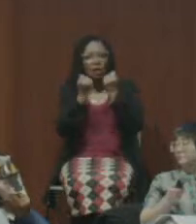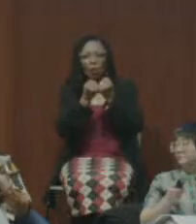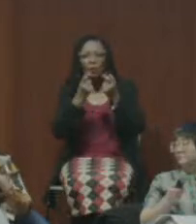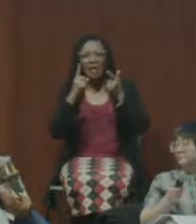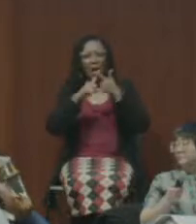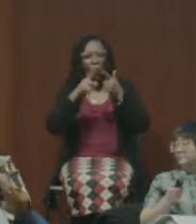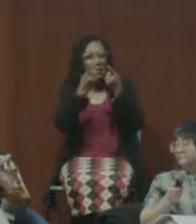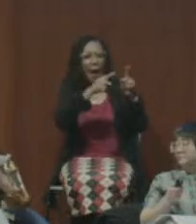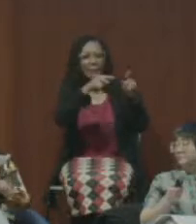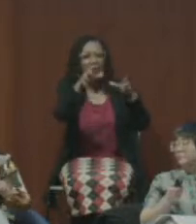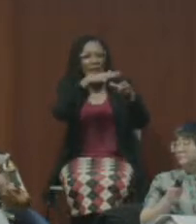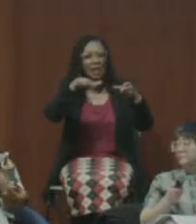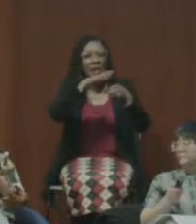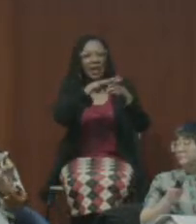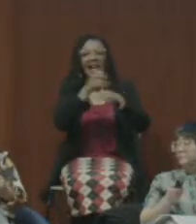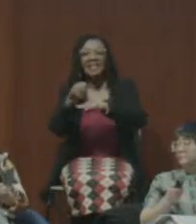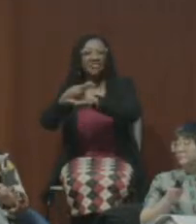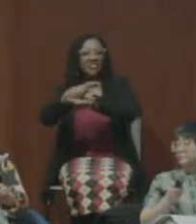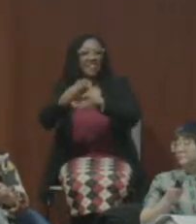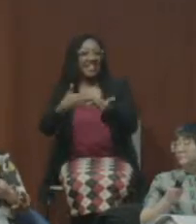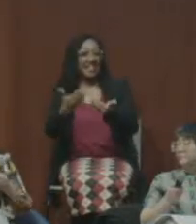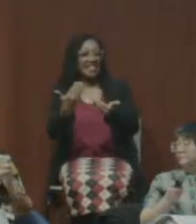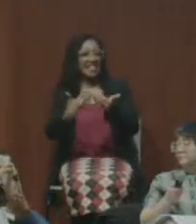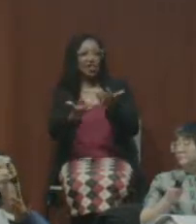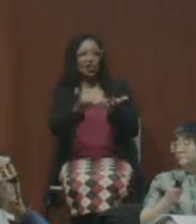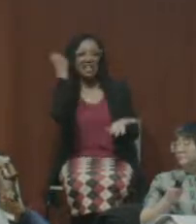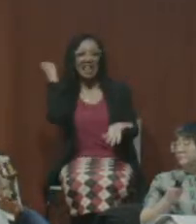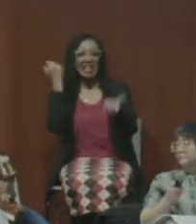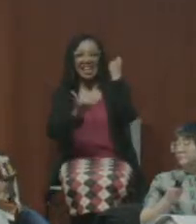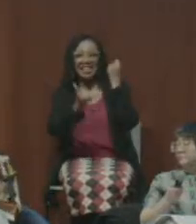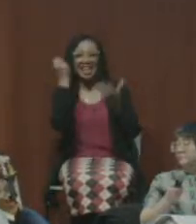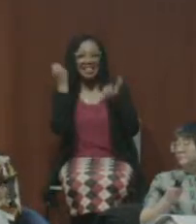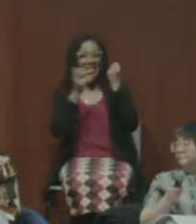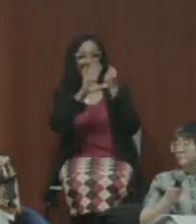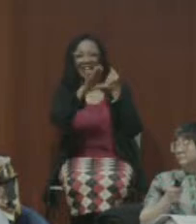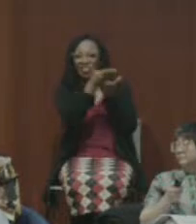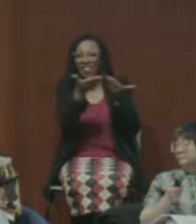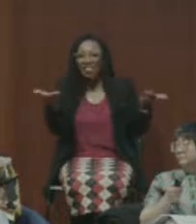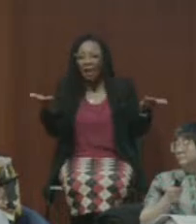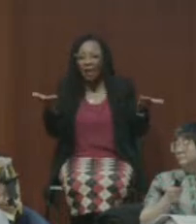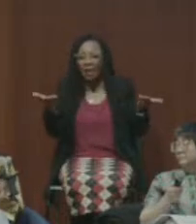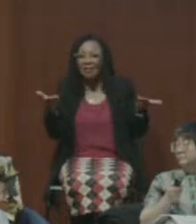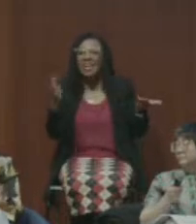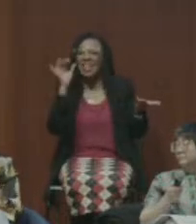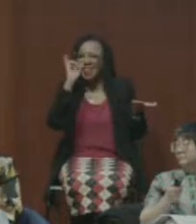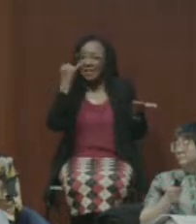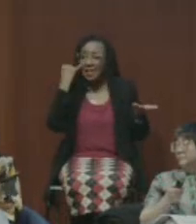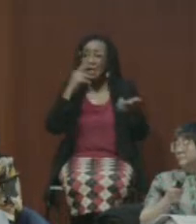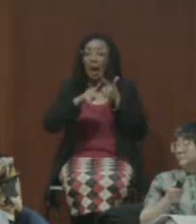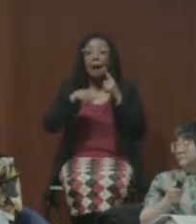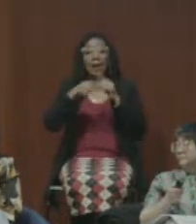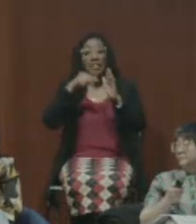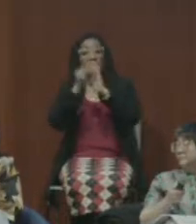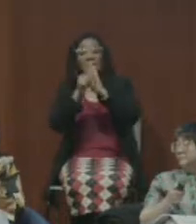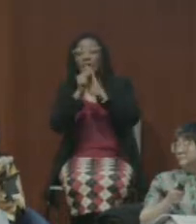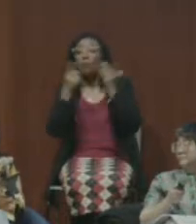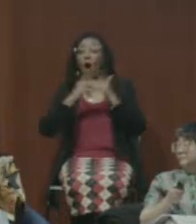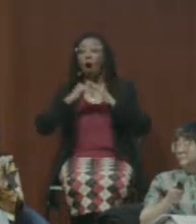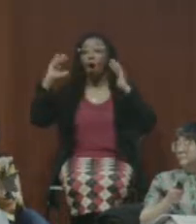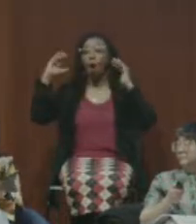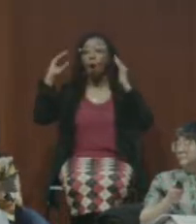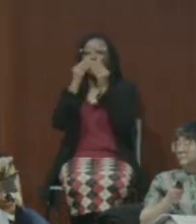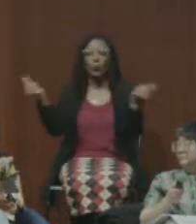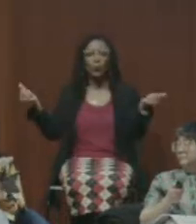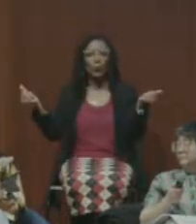economically, then defeat is much easier. And with that comes the notion of the genocide of hope that we